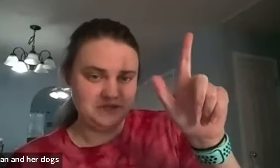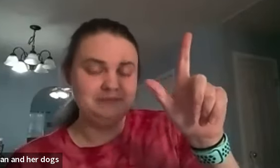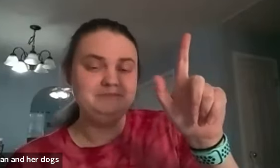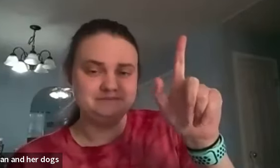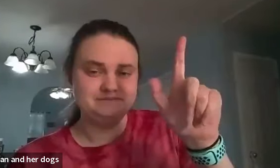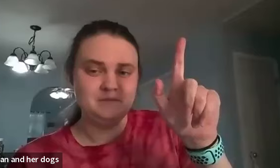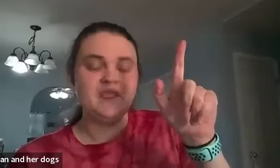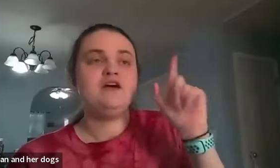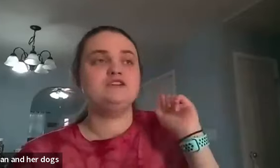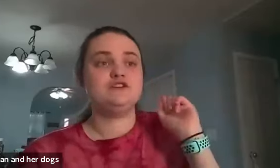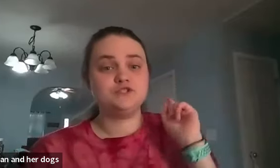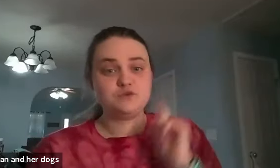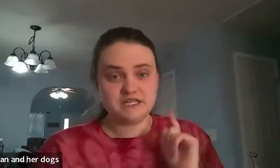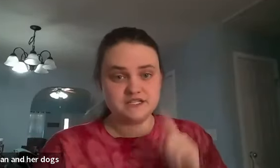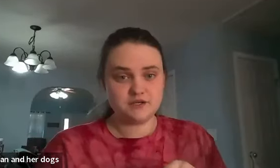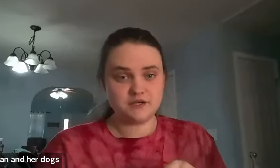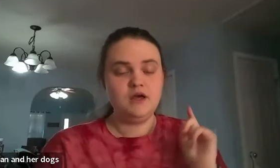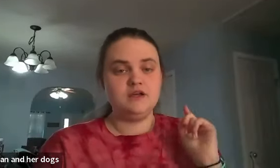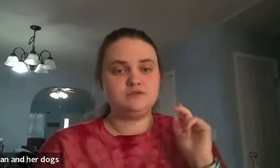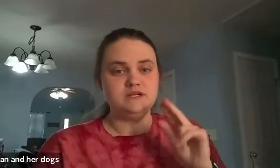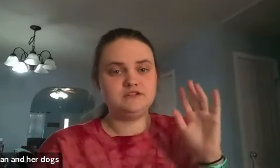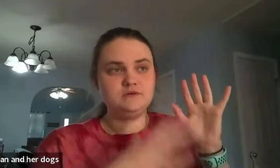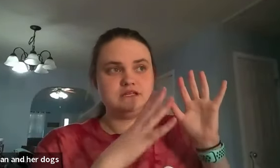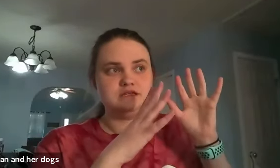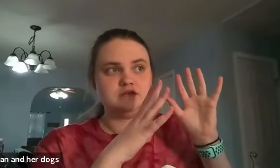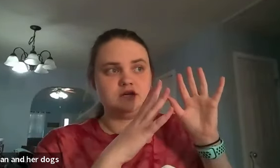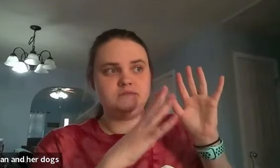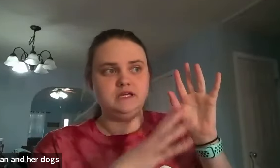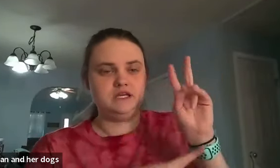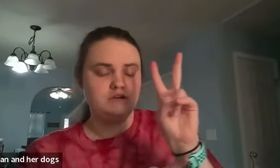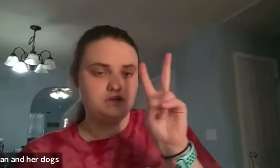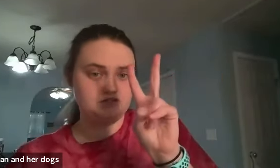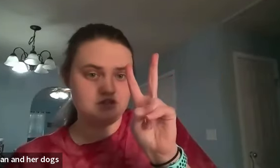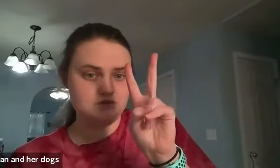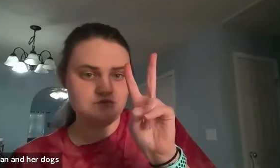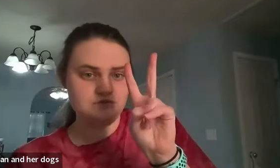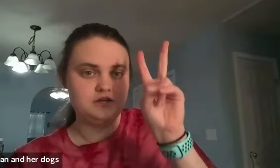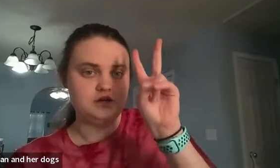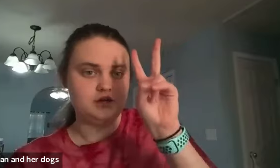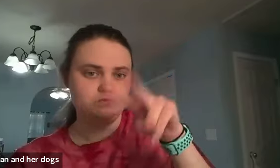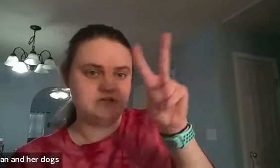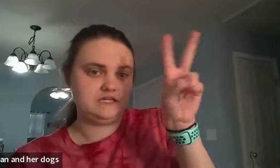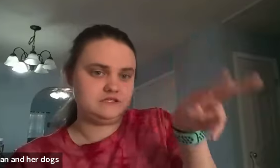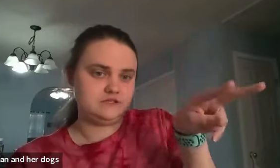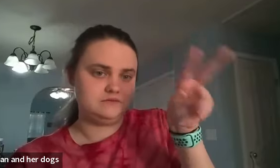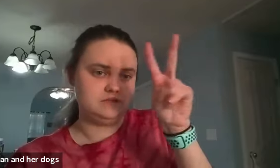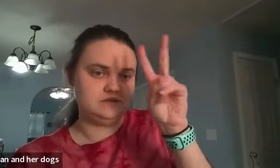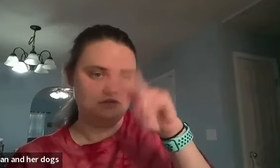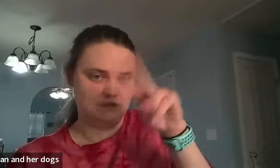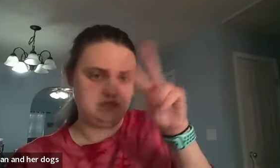21, mm-hmm. So for 22 is gonna be, you're gonna go 2 and you're gonna go